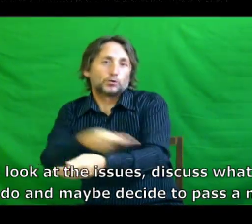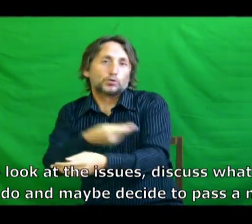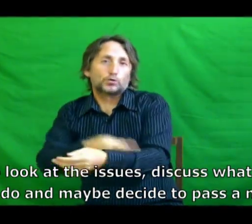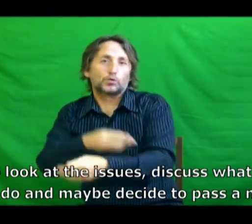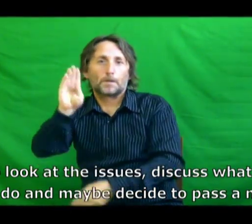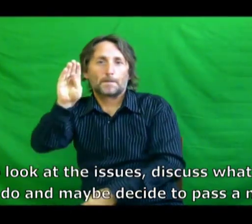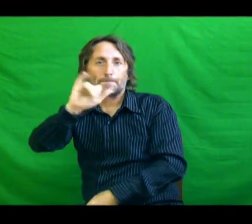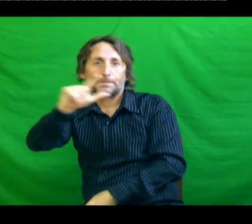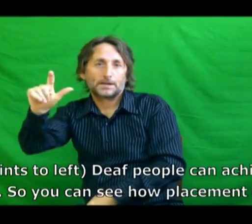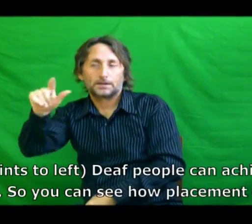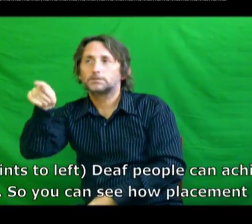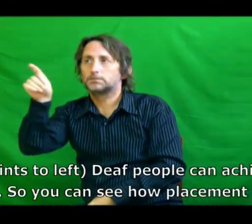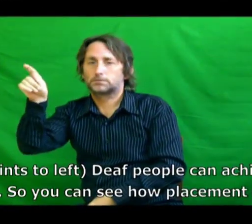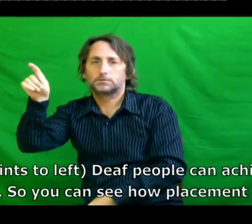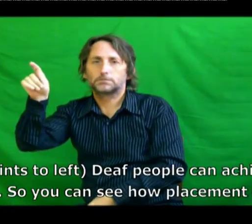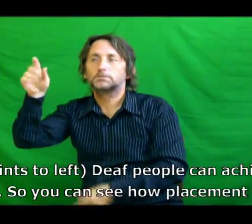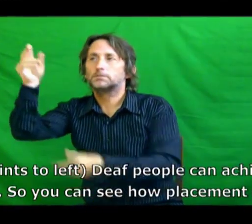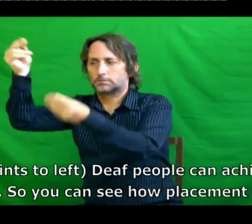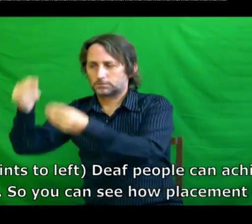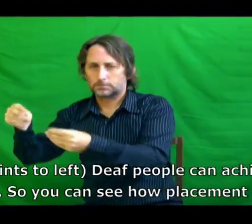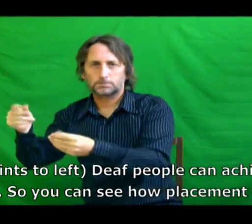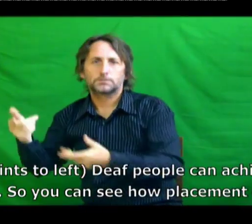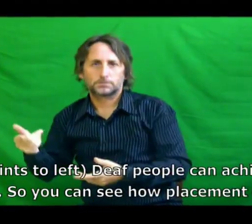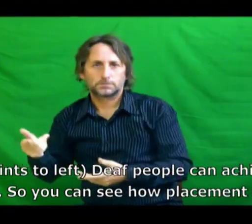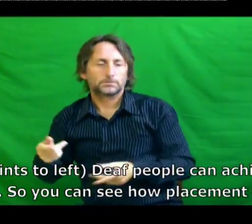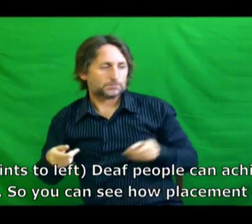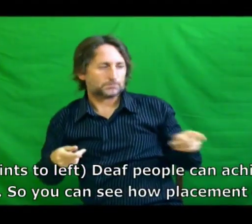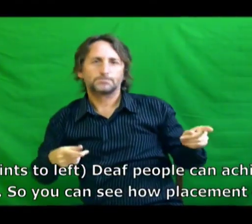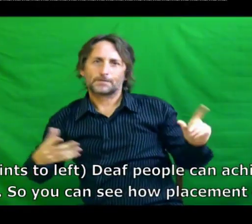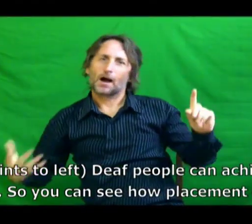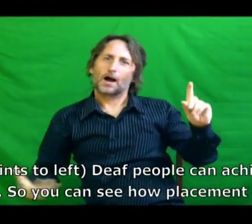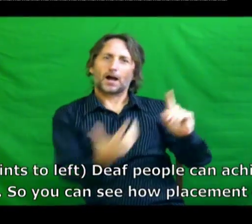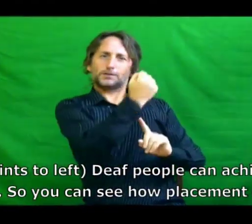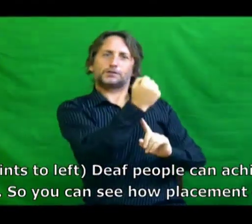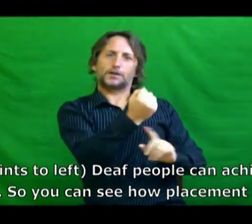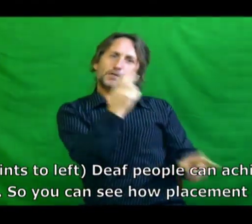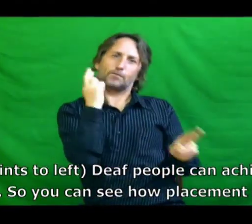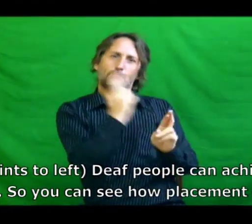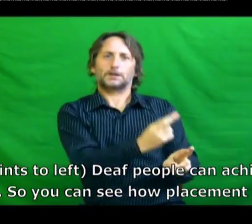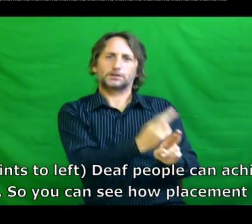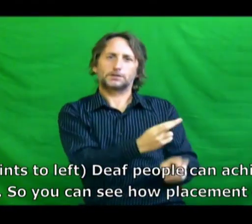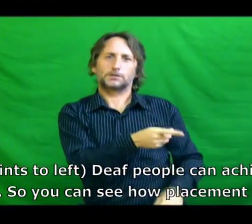So deaf people can achieve their rights. So you can see how placement can show